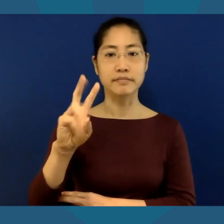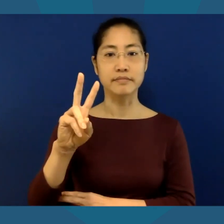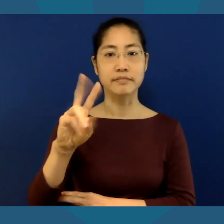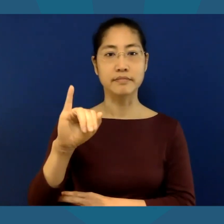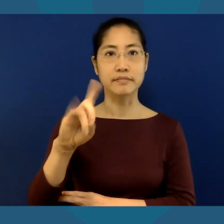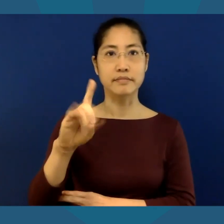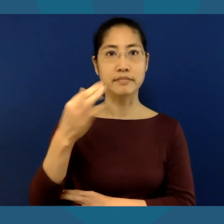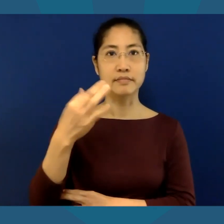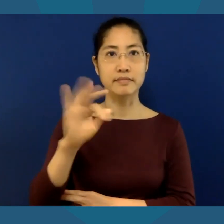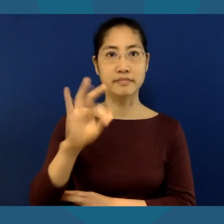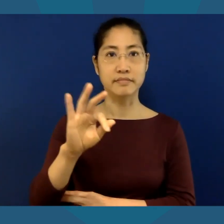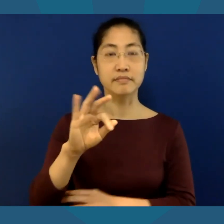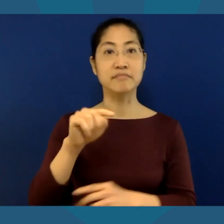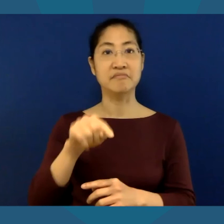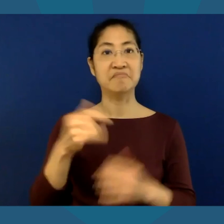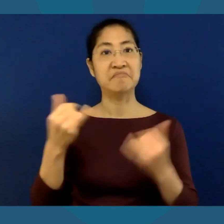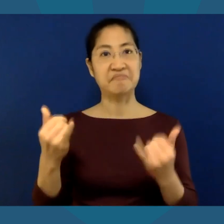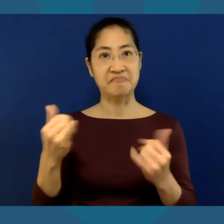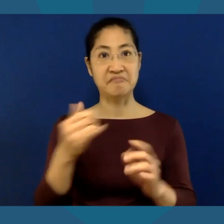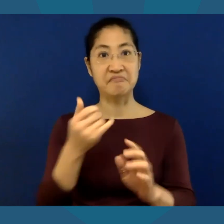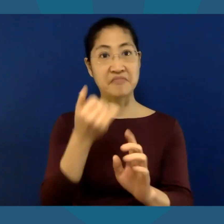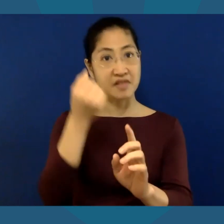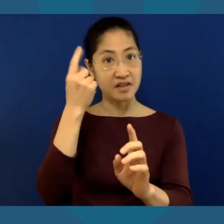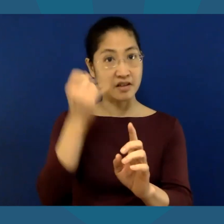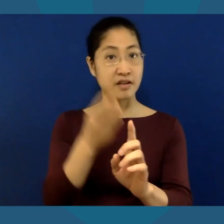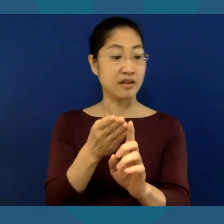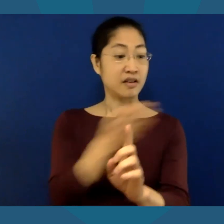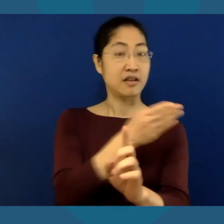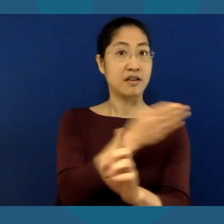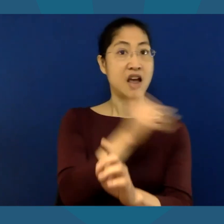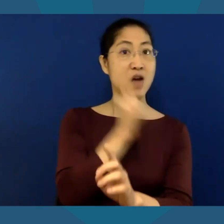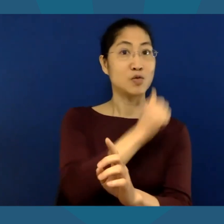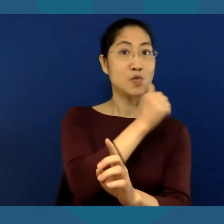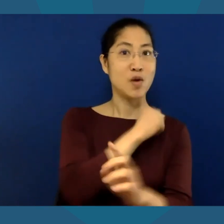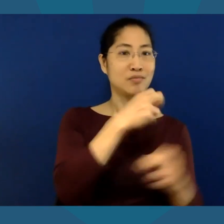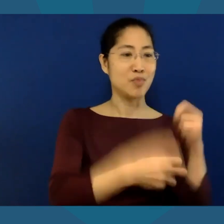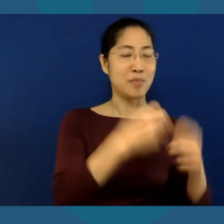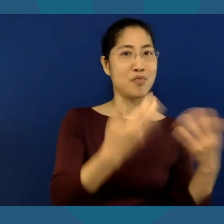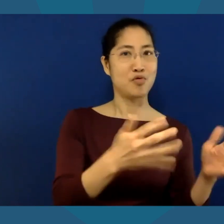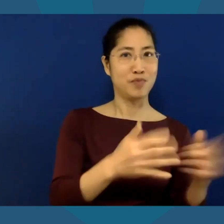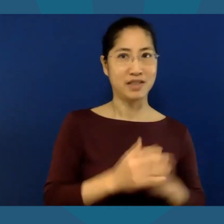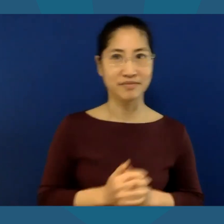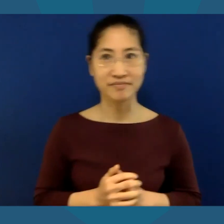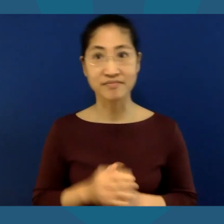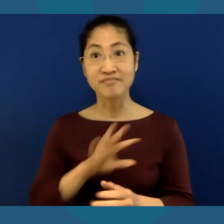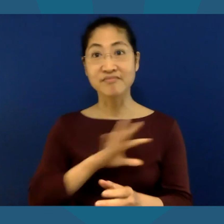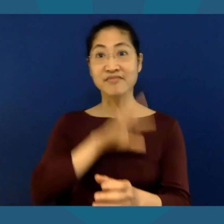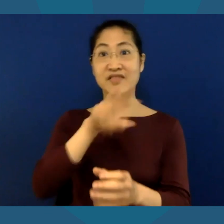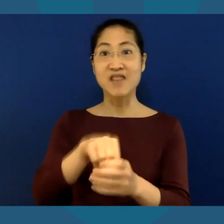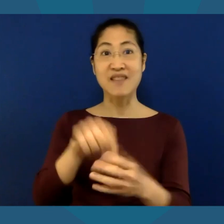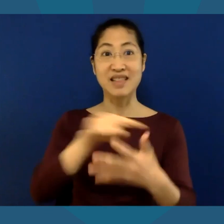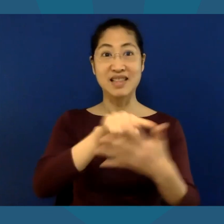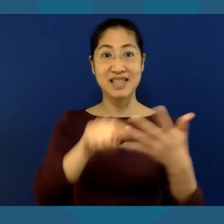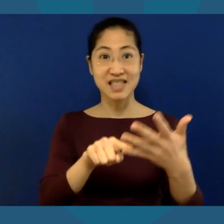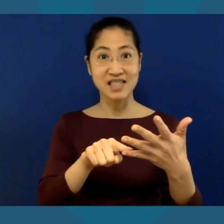Even before COVID-19, Arizona was in crisis. We ranked